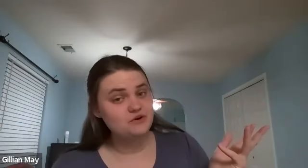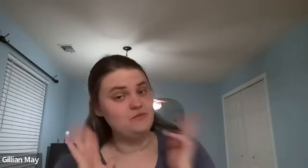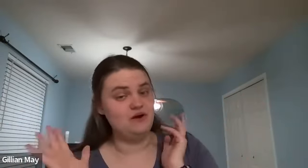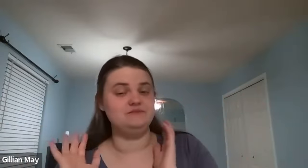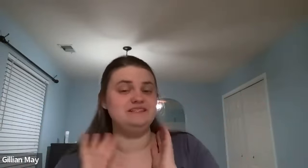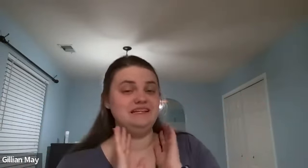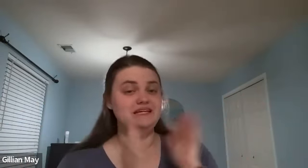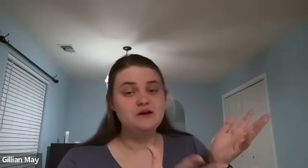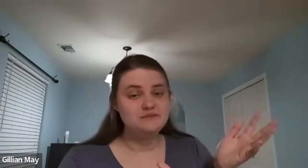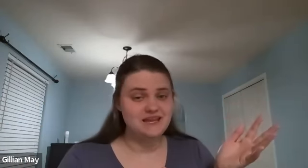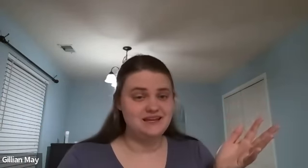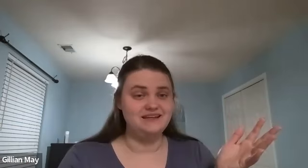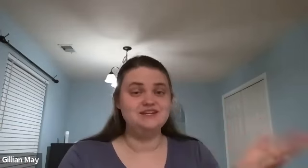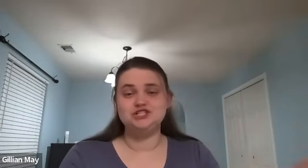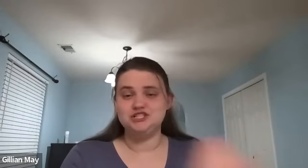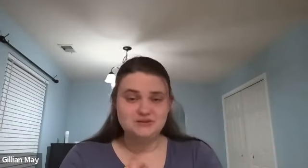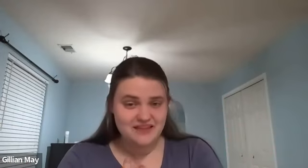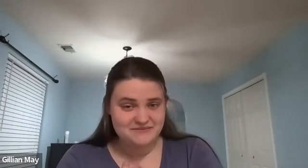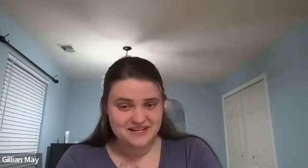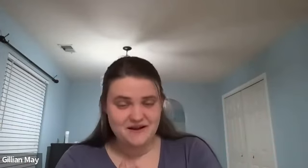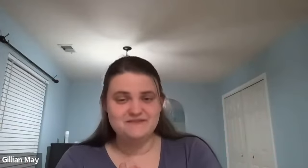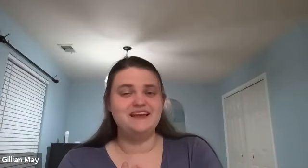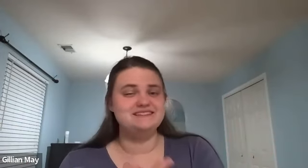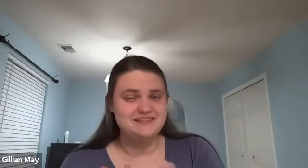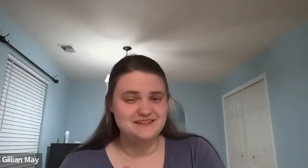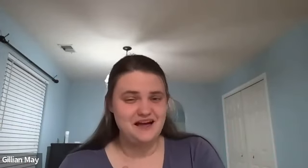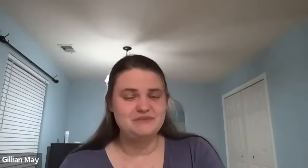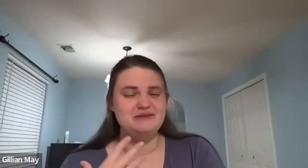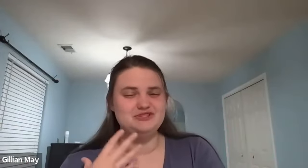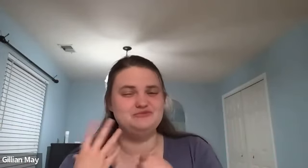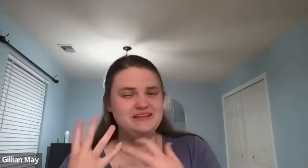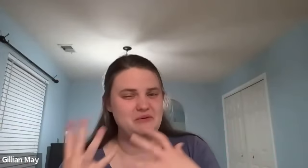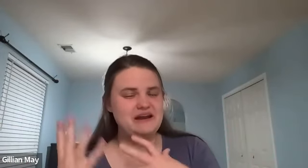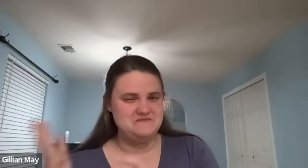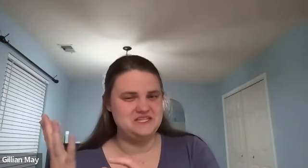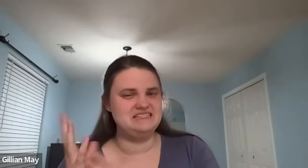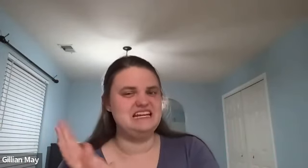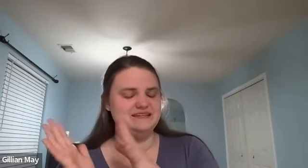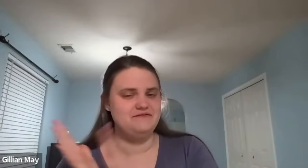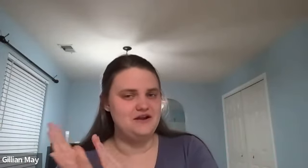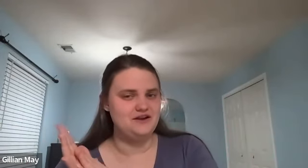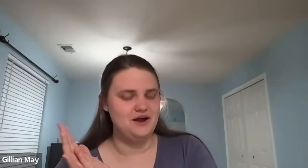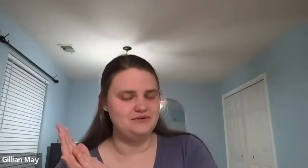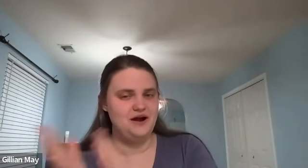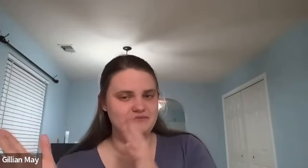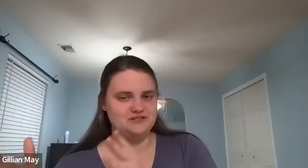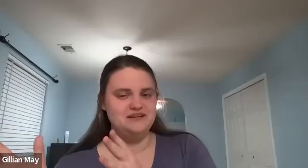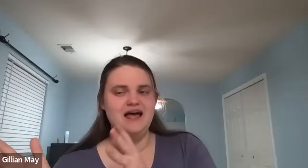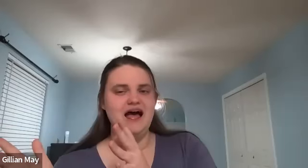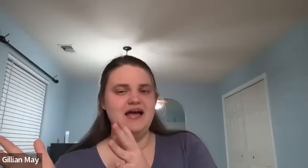than welcome to email Miss Katie. She would let me know. I feel like I say this a lot, but I just really want to emphasize that it is a very good option.